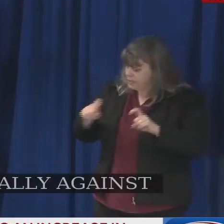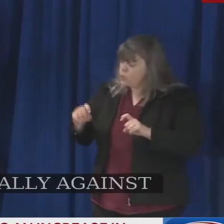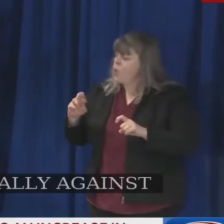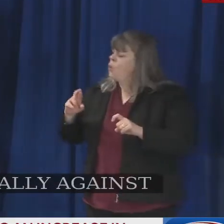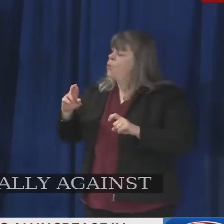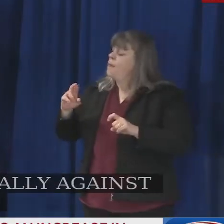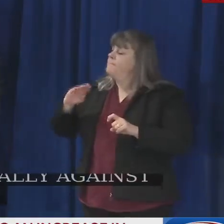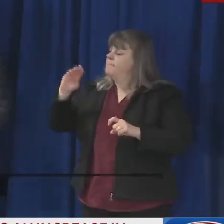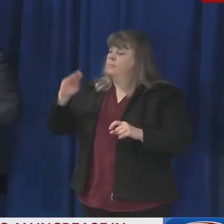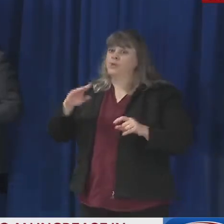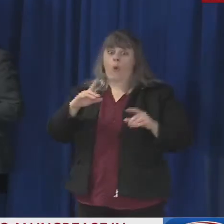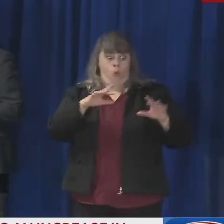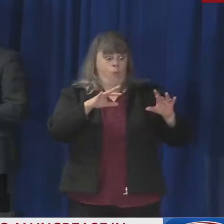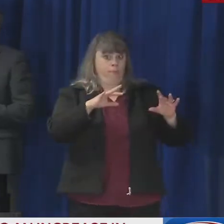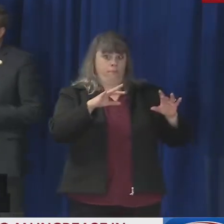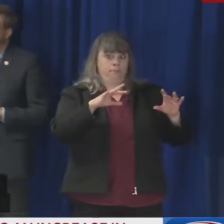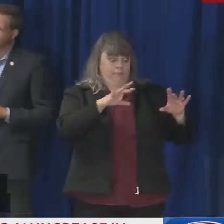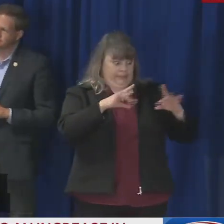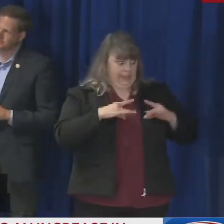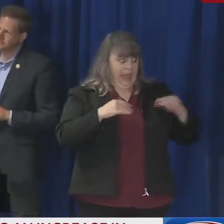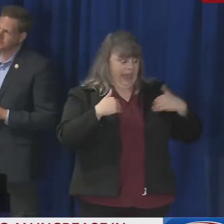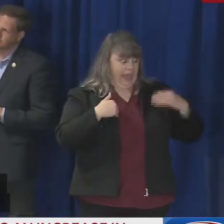tested? Of the positive. Oh yeah.